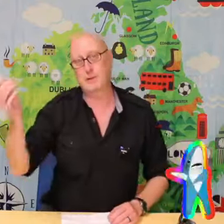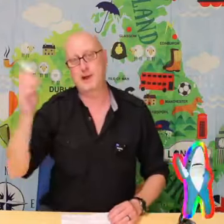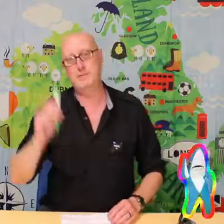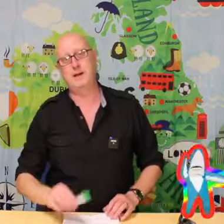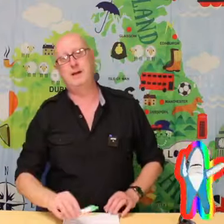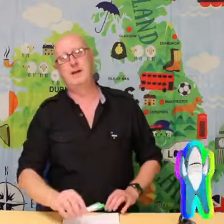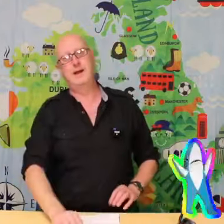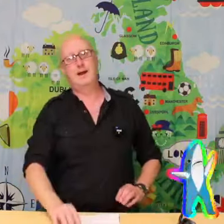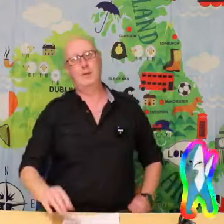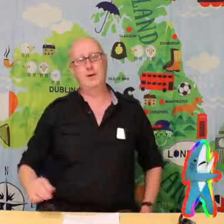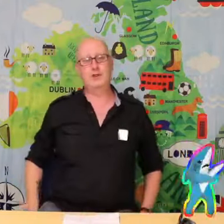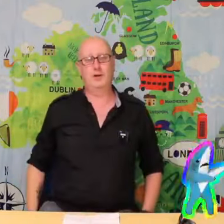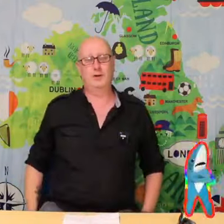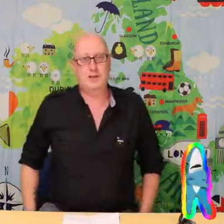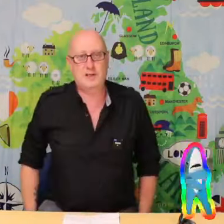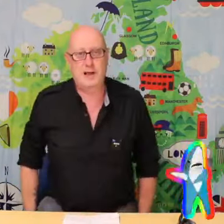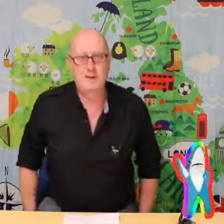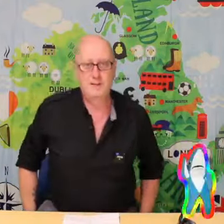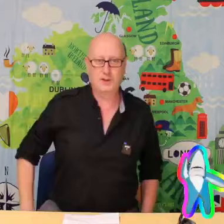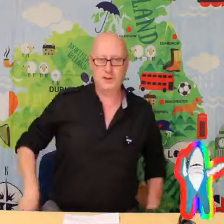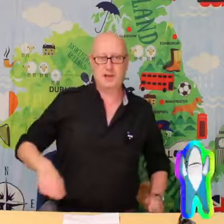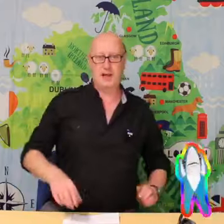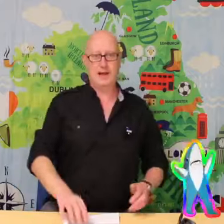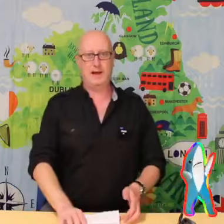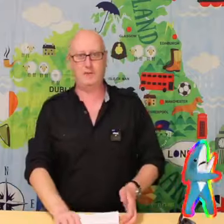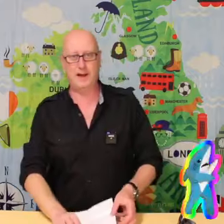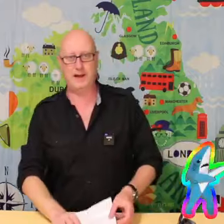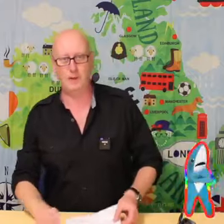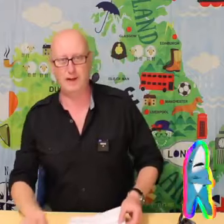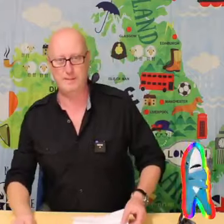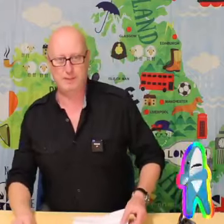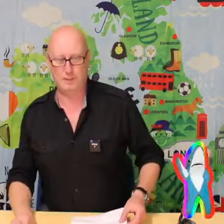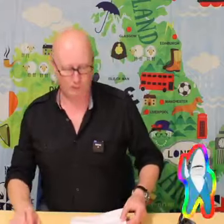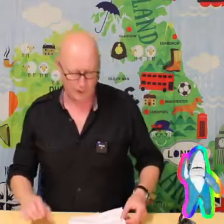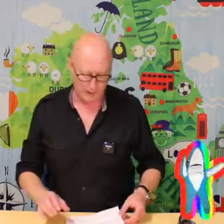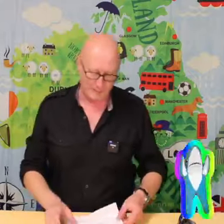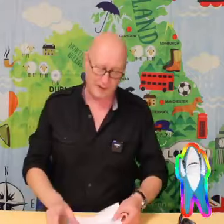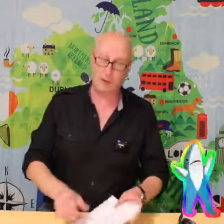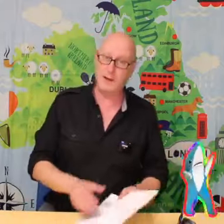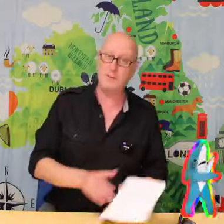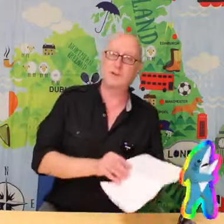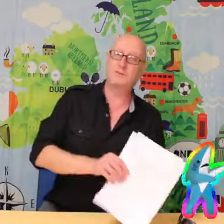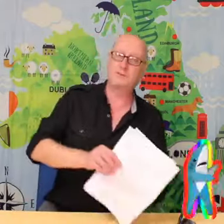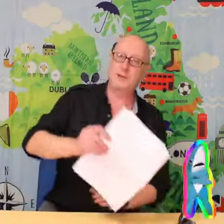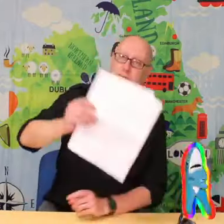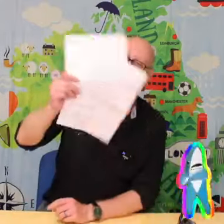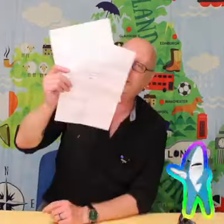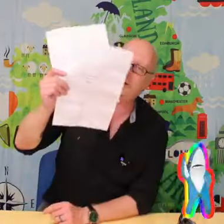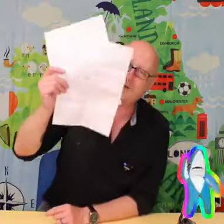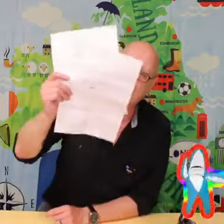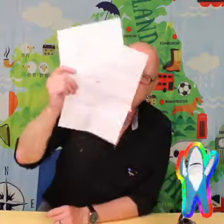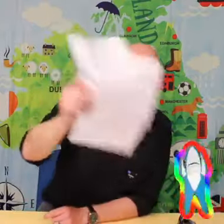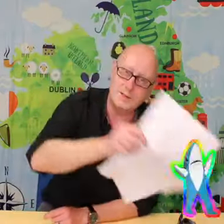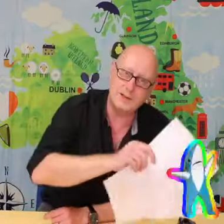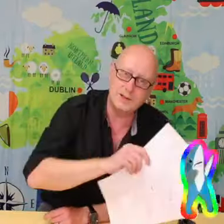me one at short notice there, because I left mine out in purple bubble. Have I got my bits of paper? Well, yes, I do, ladies and gentlemen.